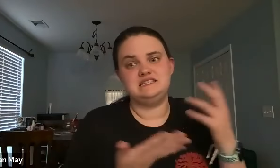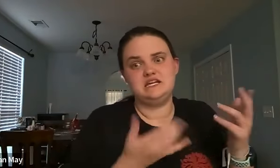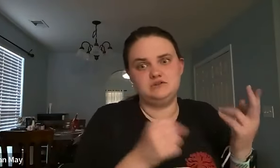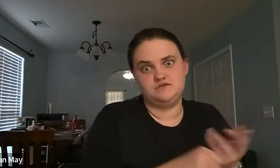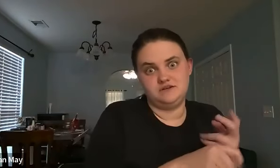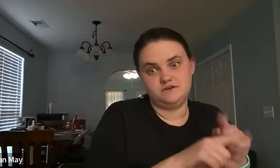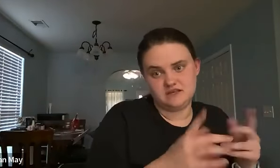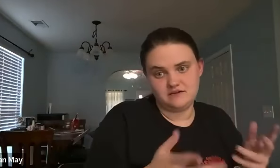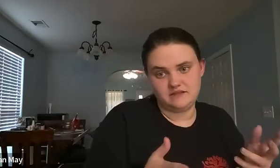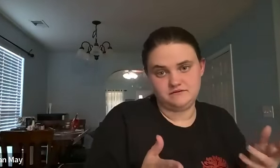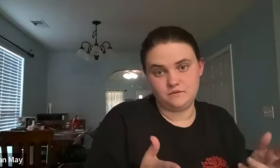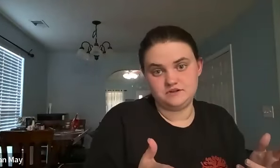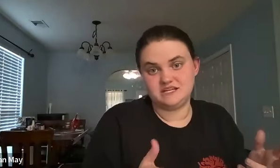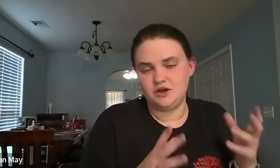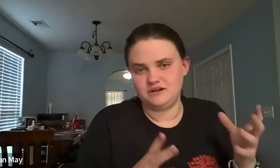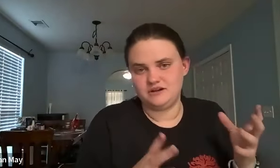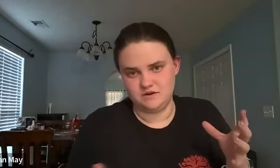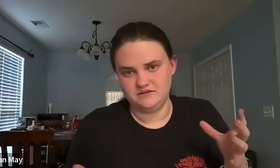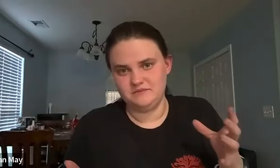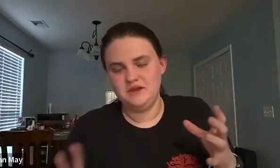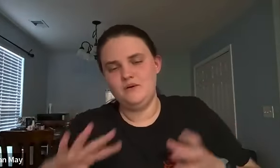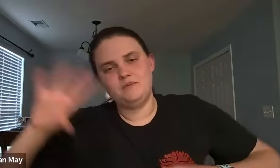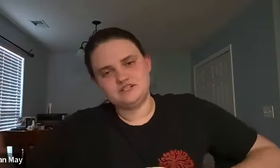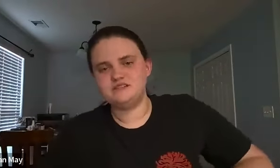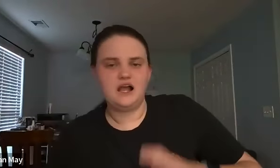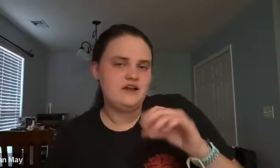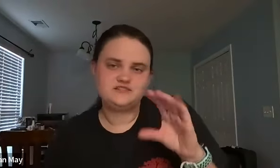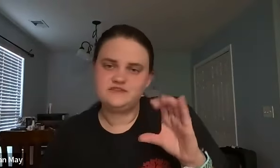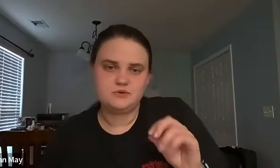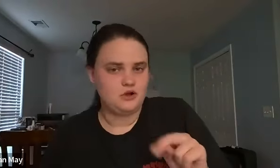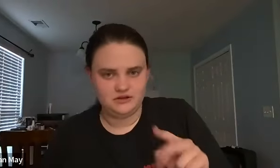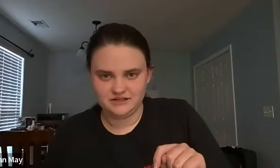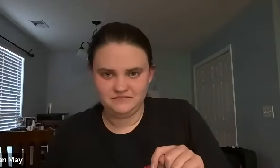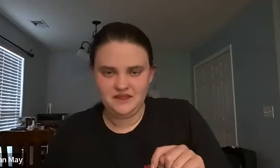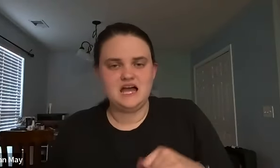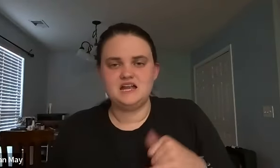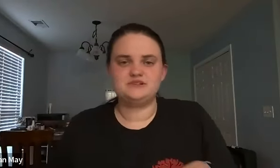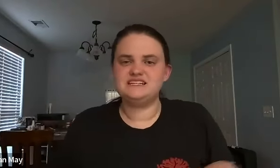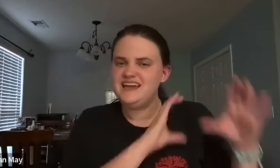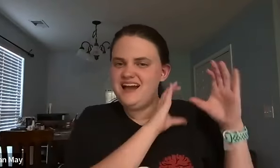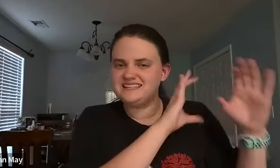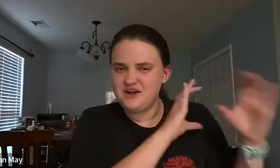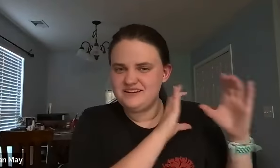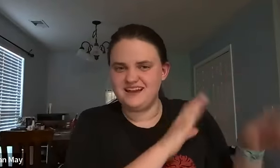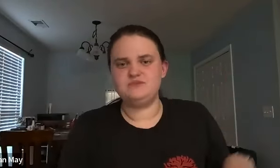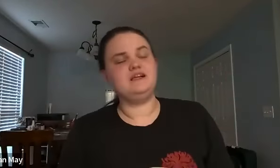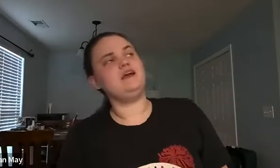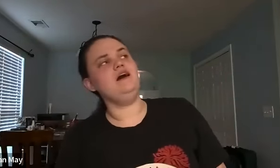they use for different words. And coconut was one of them. One person was like, oh, I just finger spelled coconut. And another person's like, no, it's coconut. And we're like,